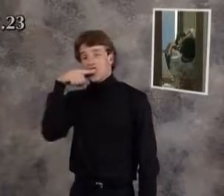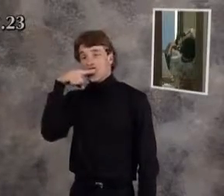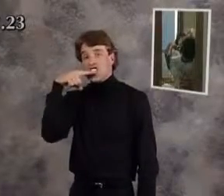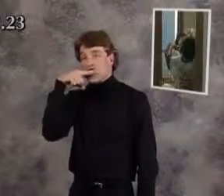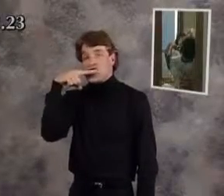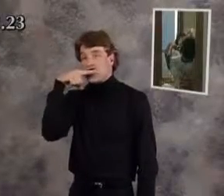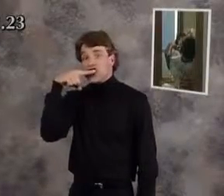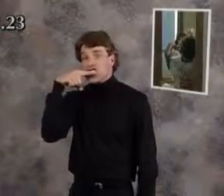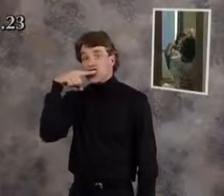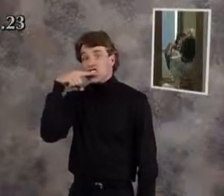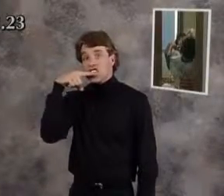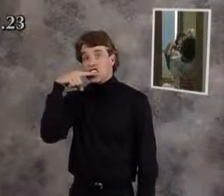Brush teeth.